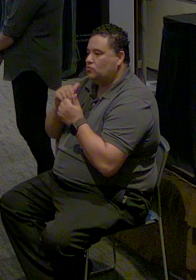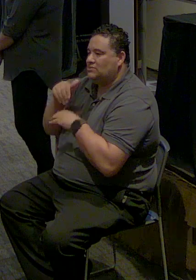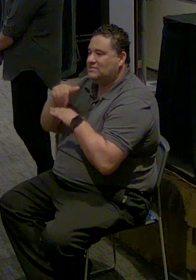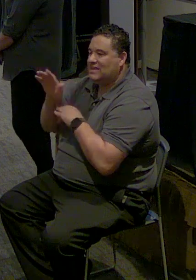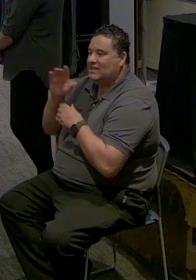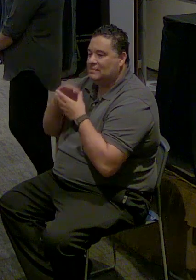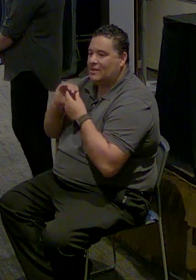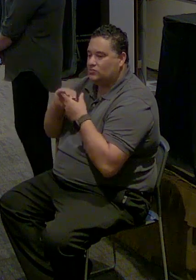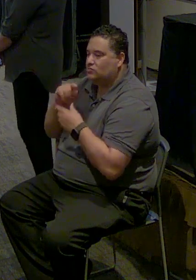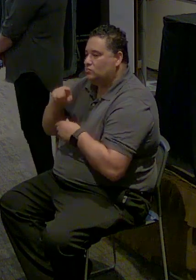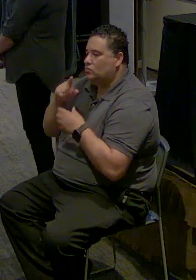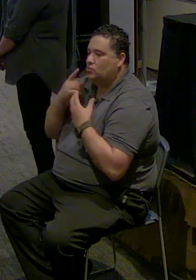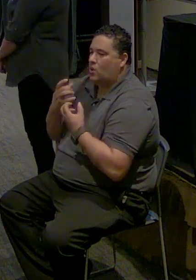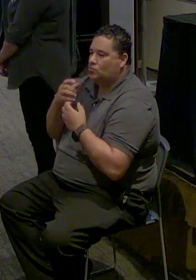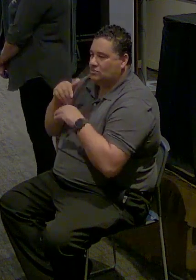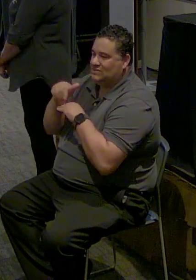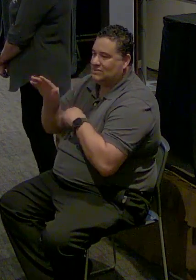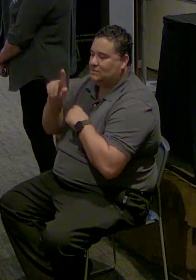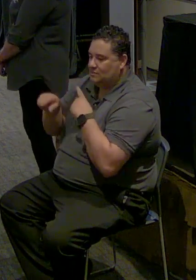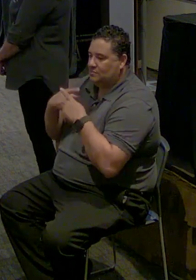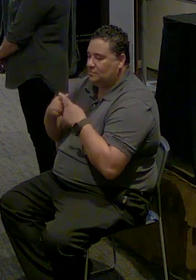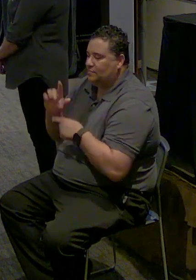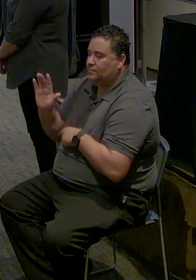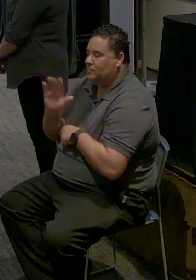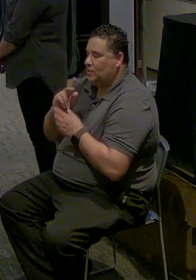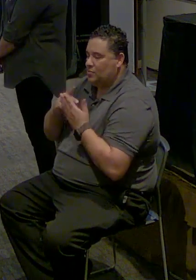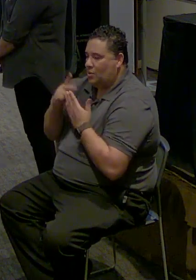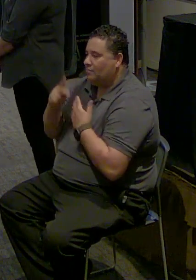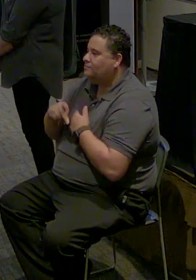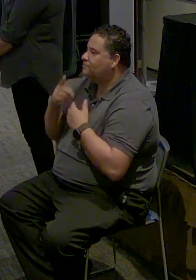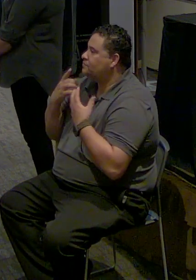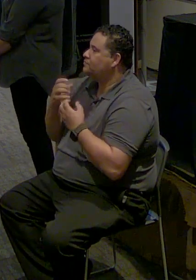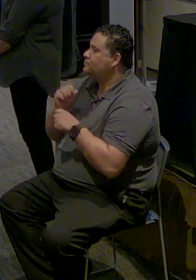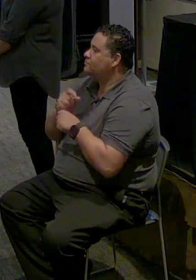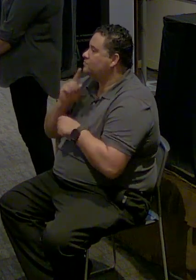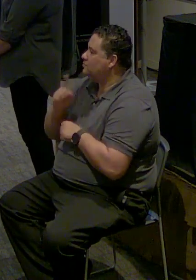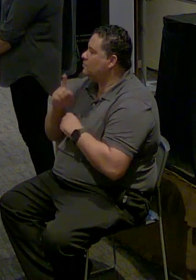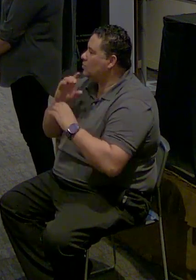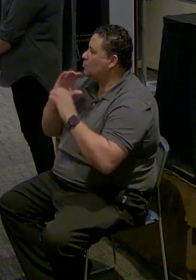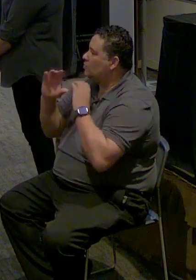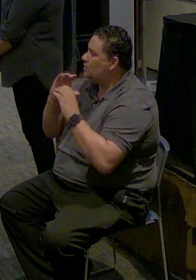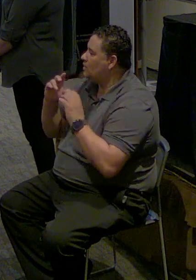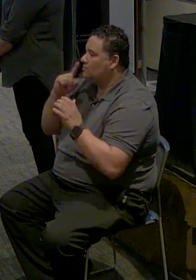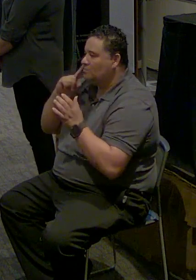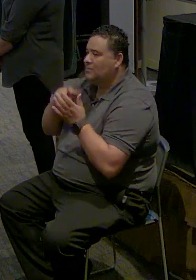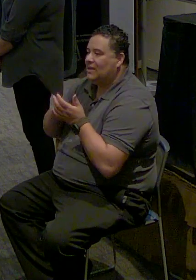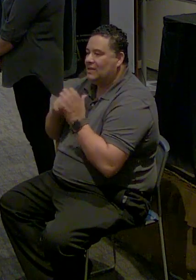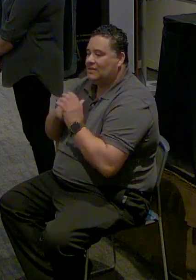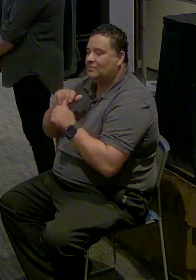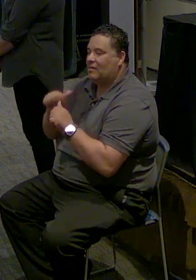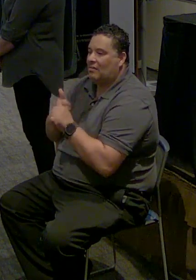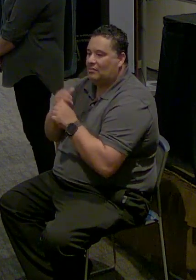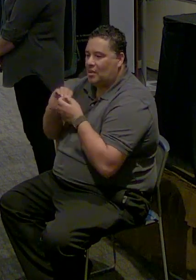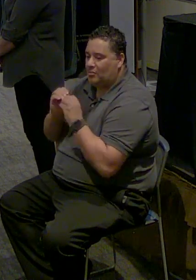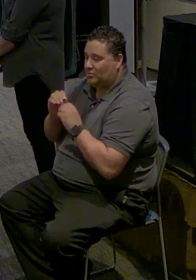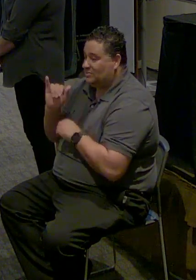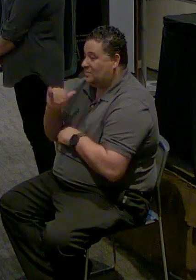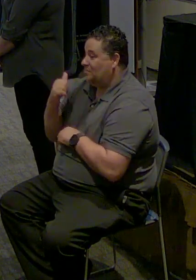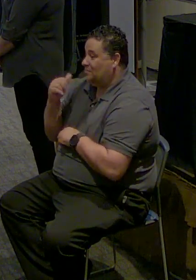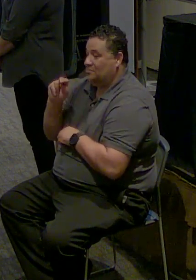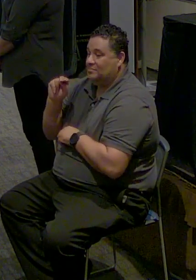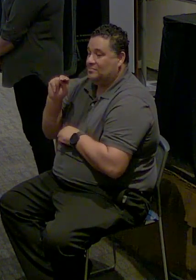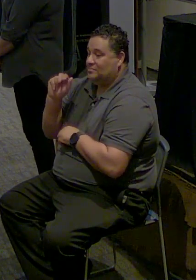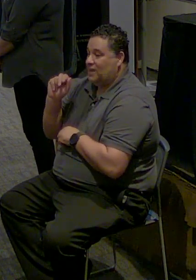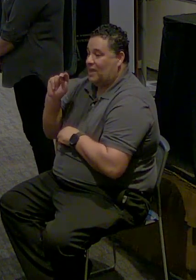send about your program. We want to make sure that we can communicate the meaning behind the numbers, because just as Nancy said